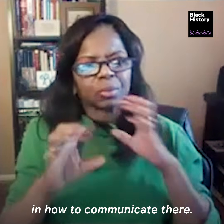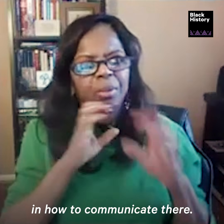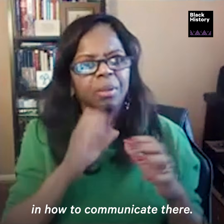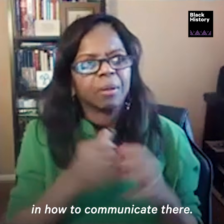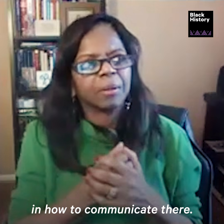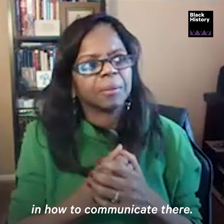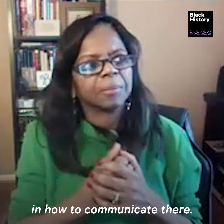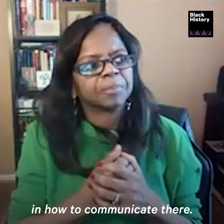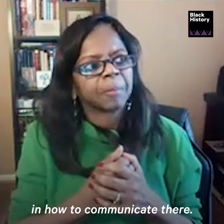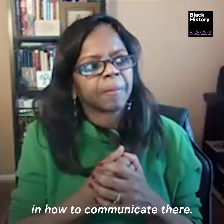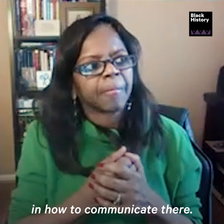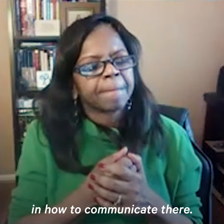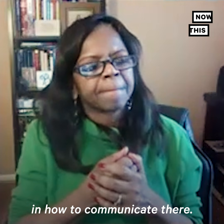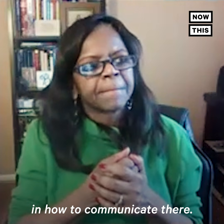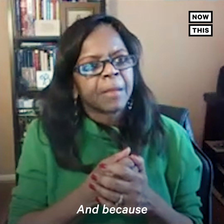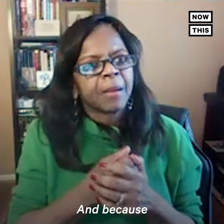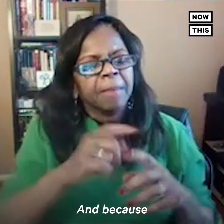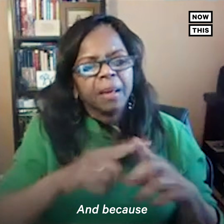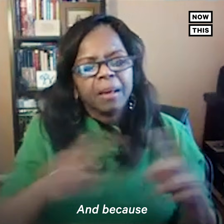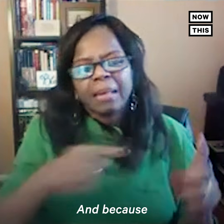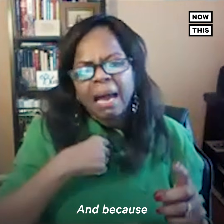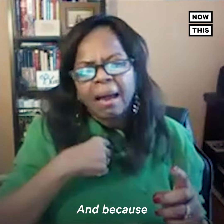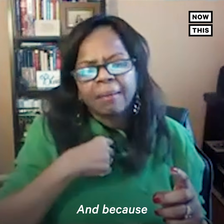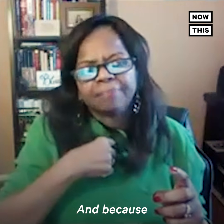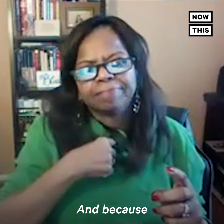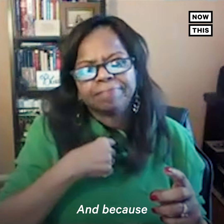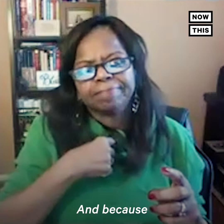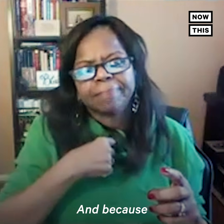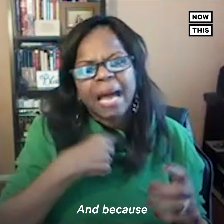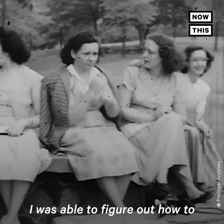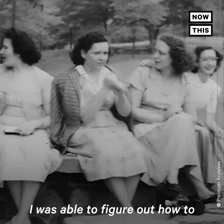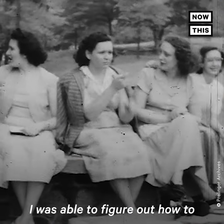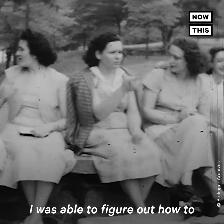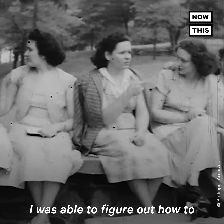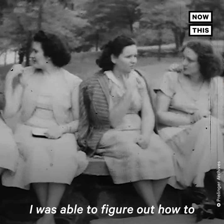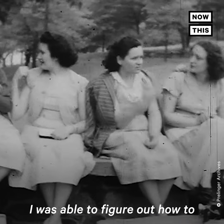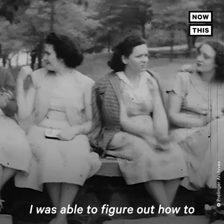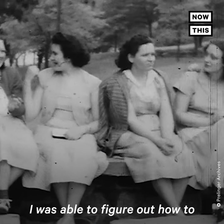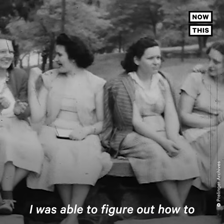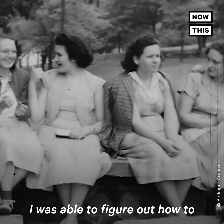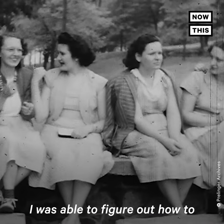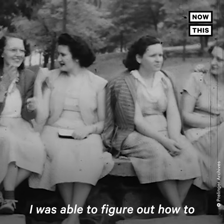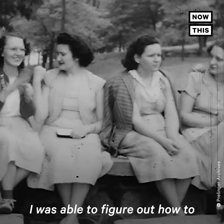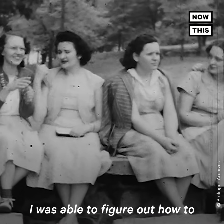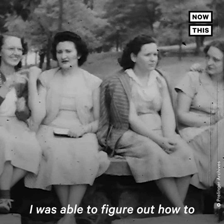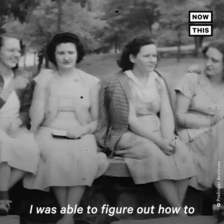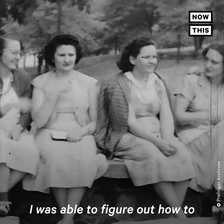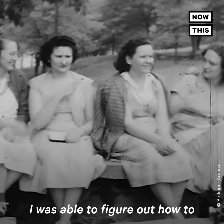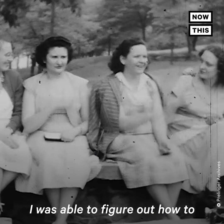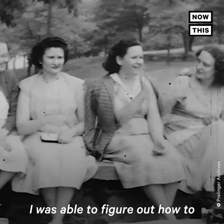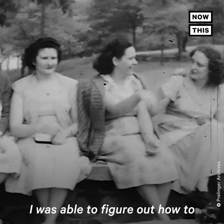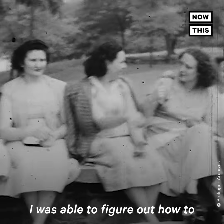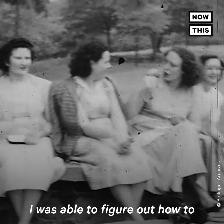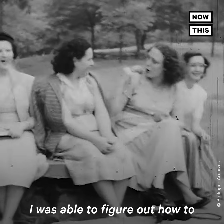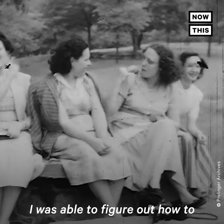communicate there. And because I was able to figure out how